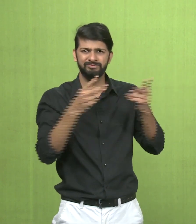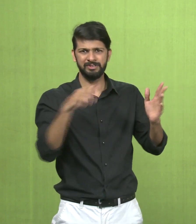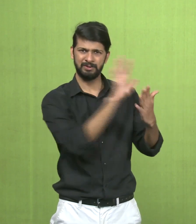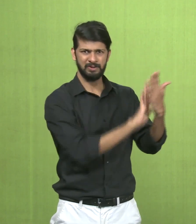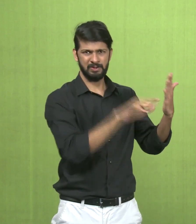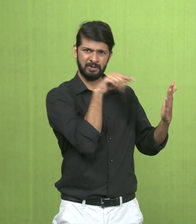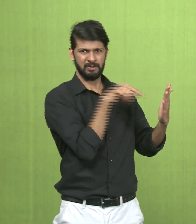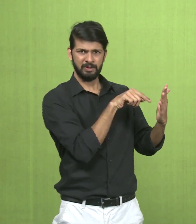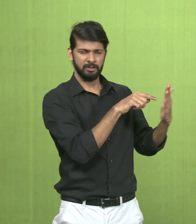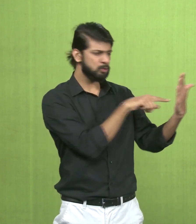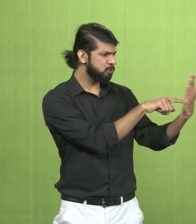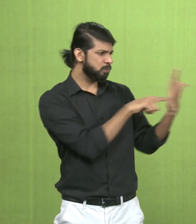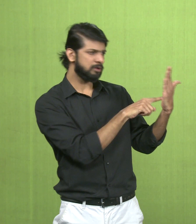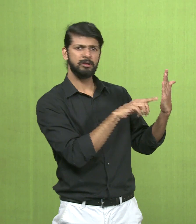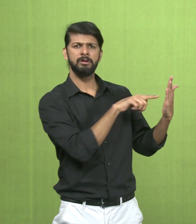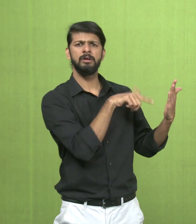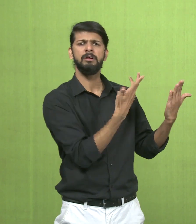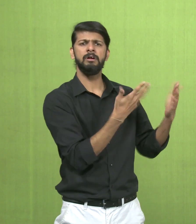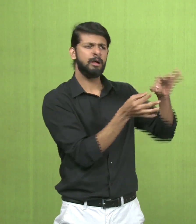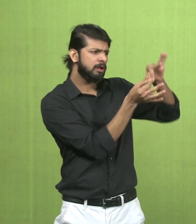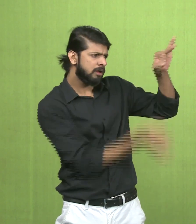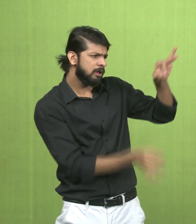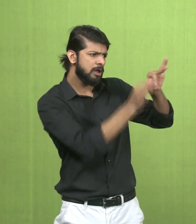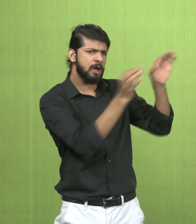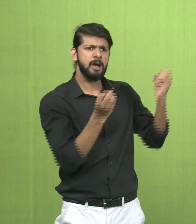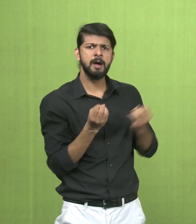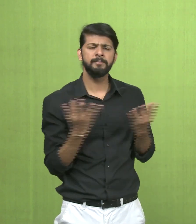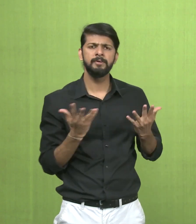What is the size of this painting?